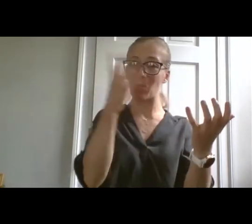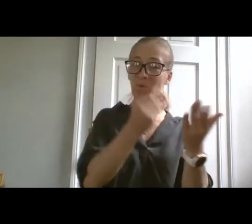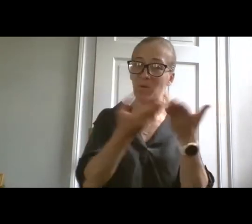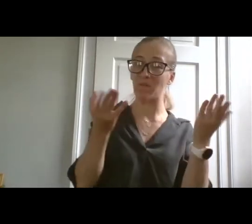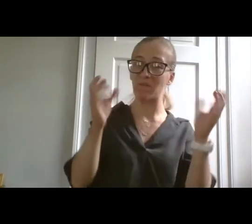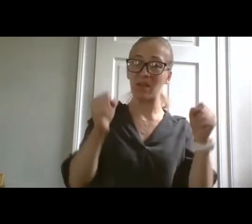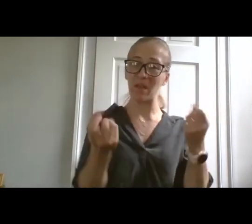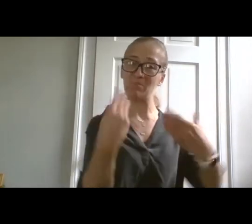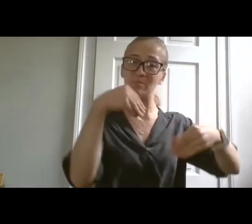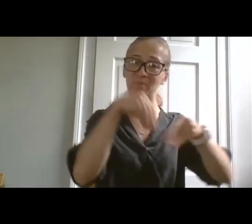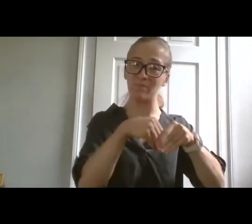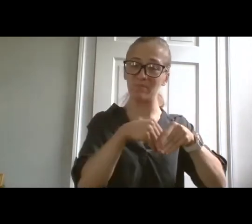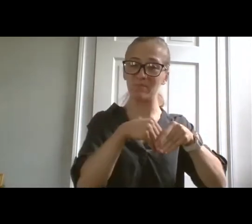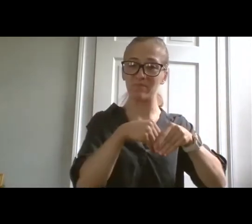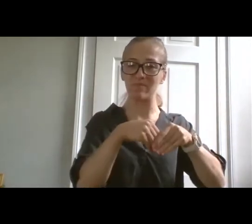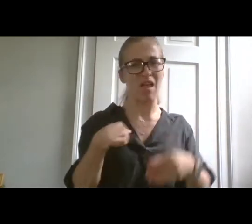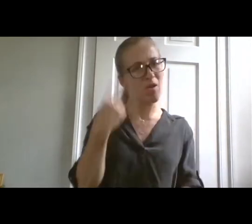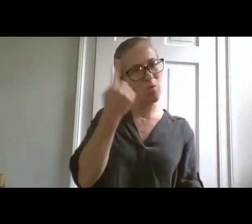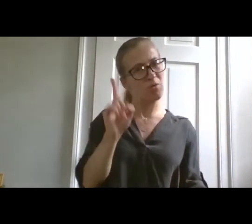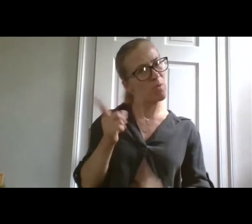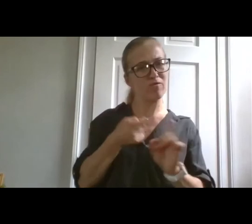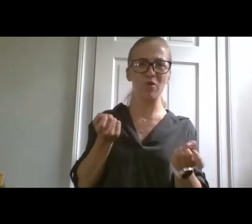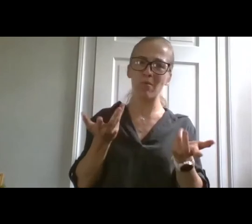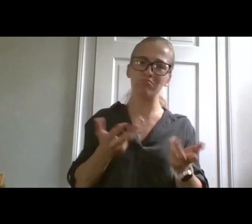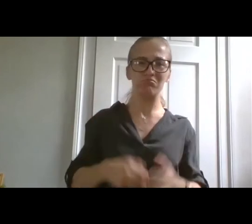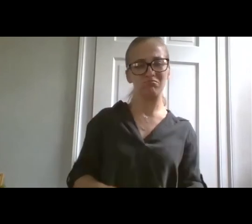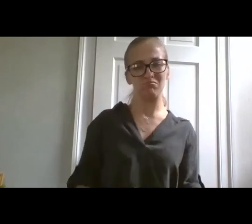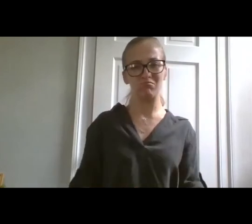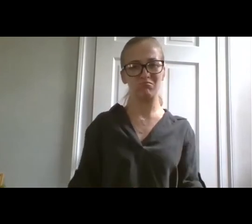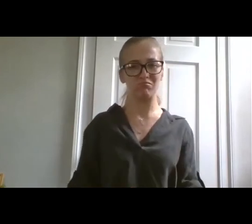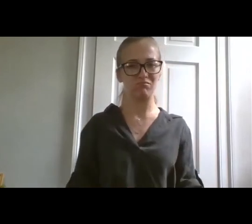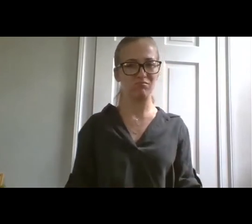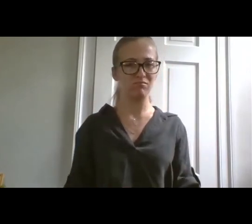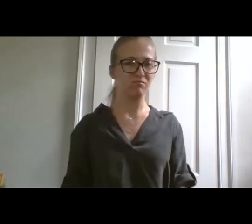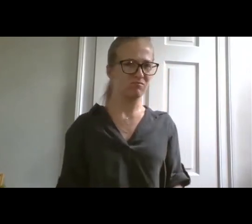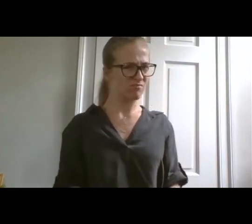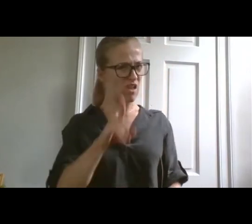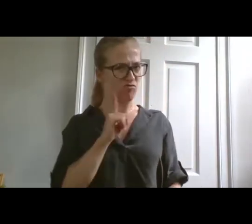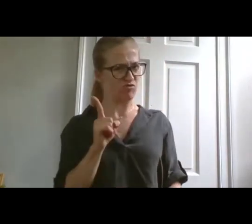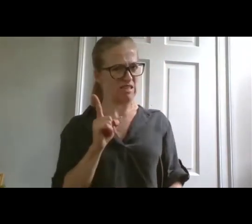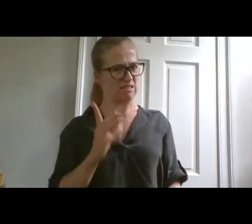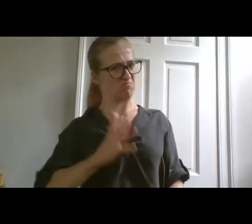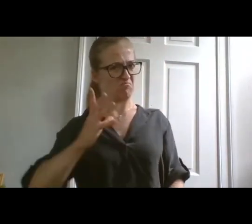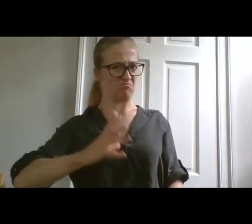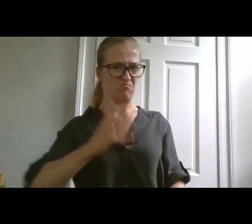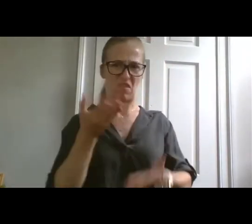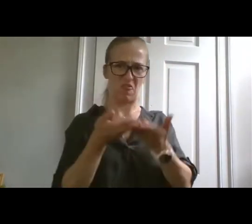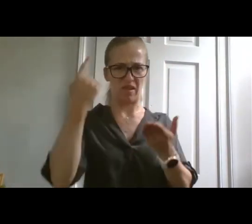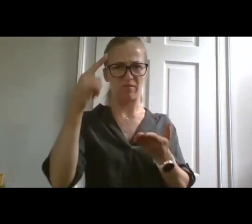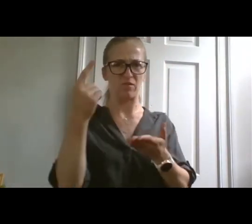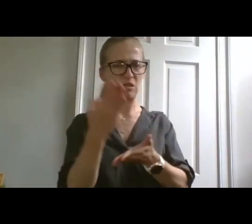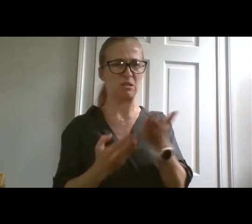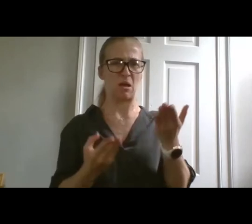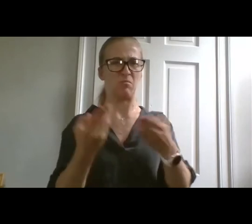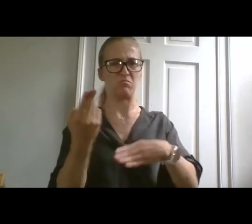fill its pockets. I wonder where that came from. It's an awfully elegant contraption for some useless pencils,